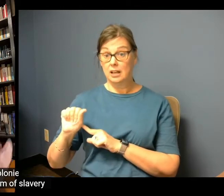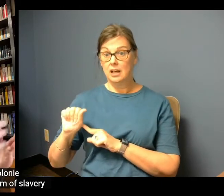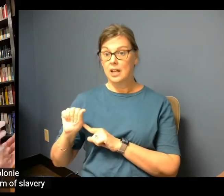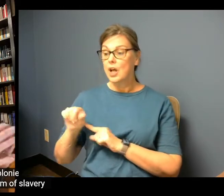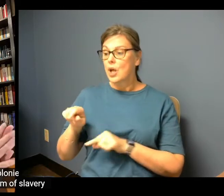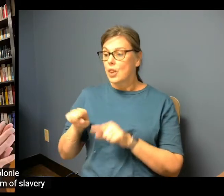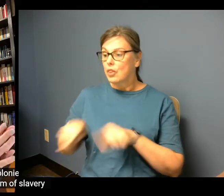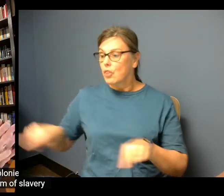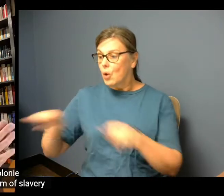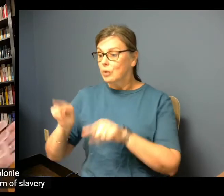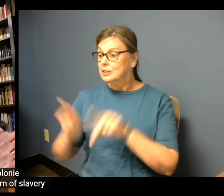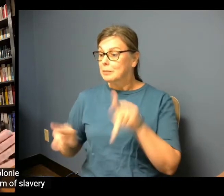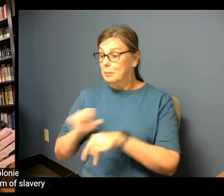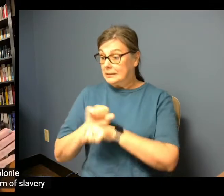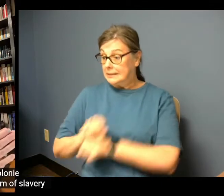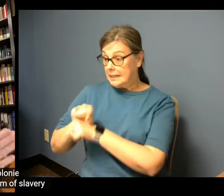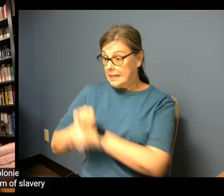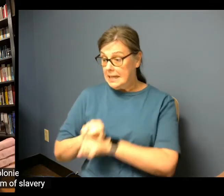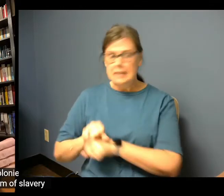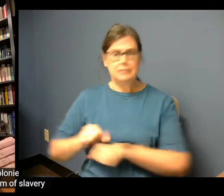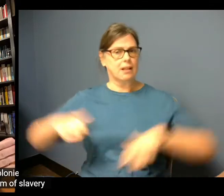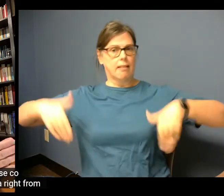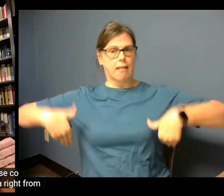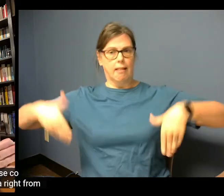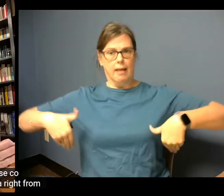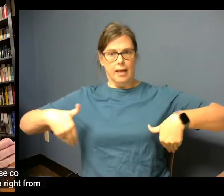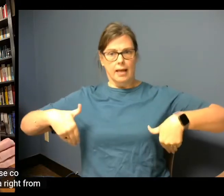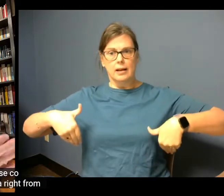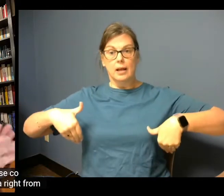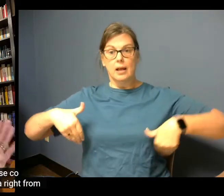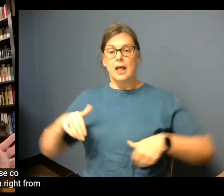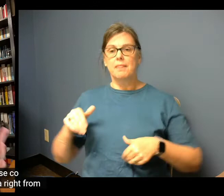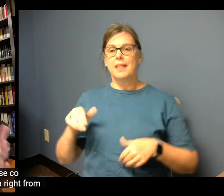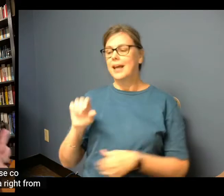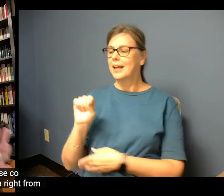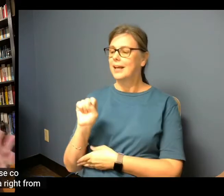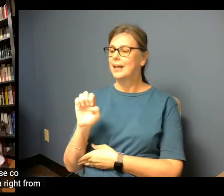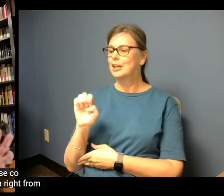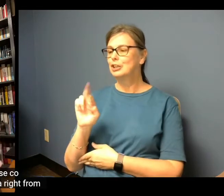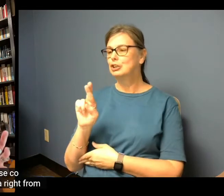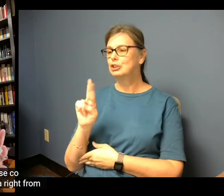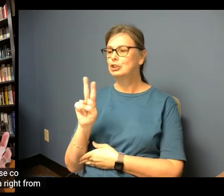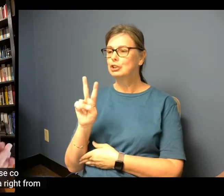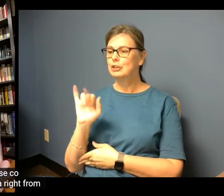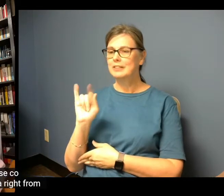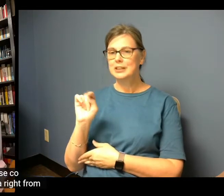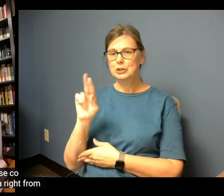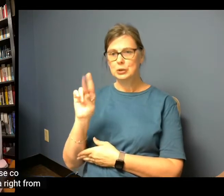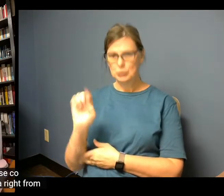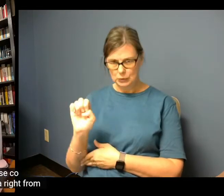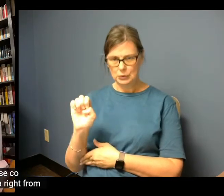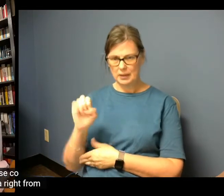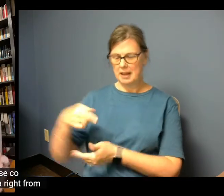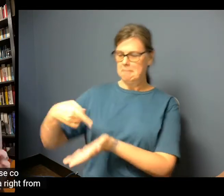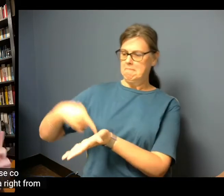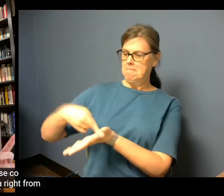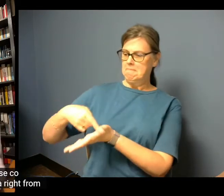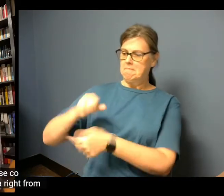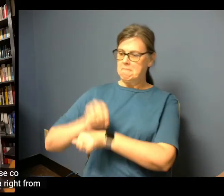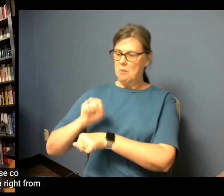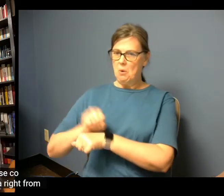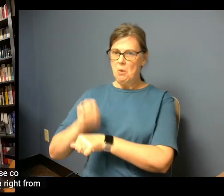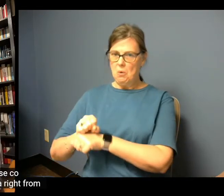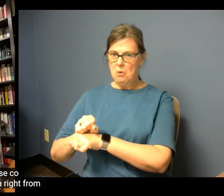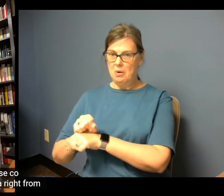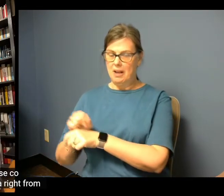a system of slavery that was fueling the labor of these colonies. But we're going to